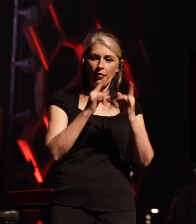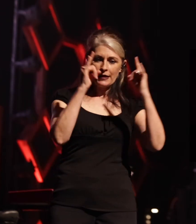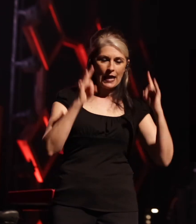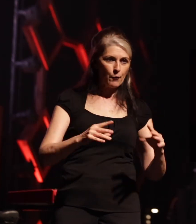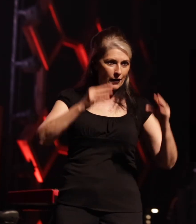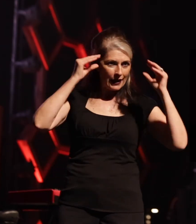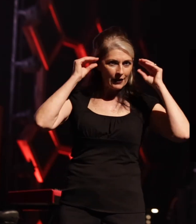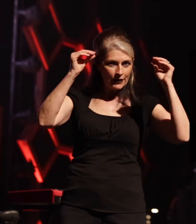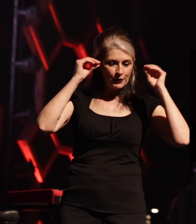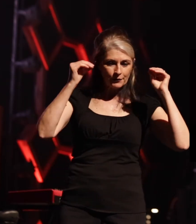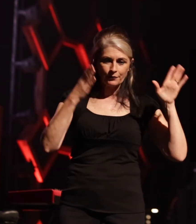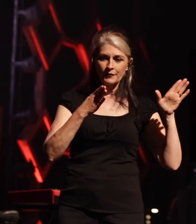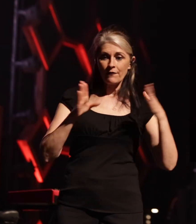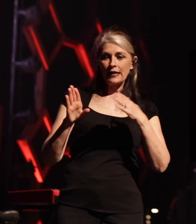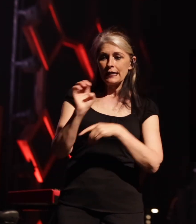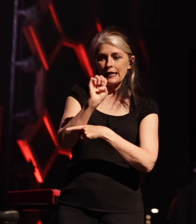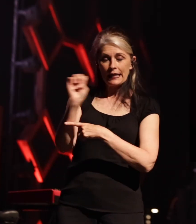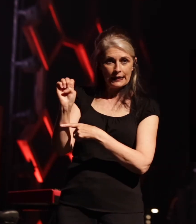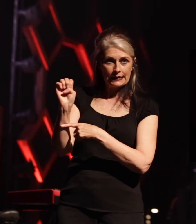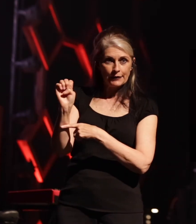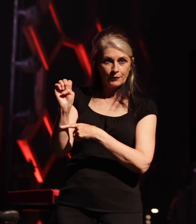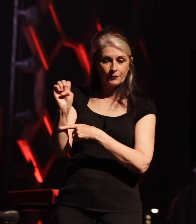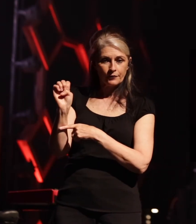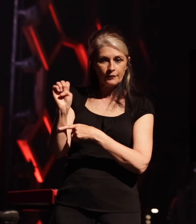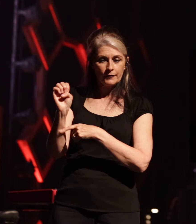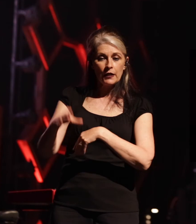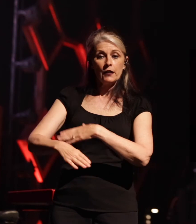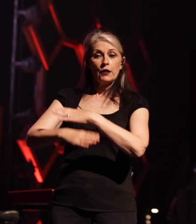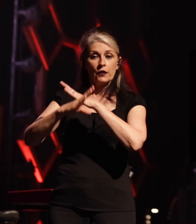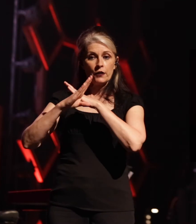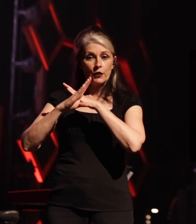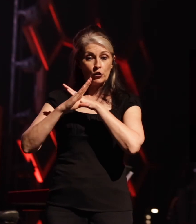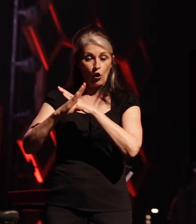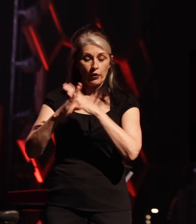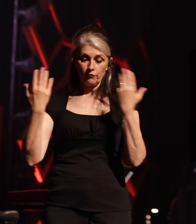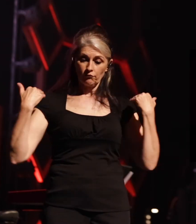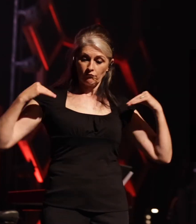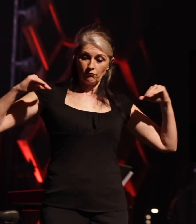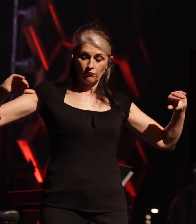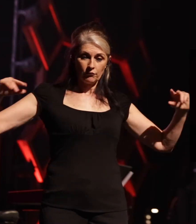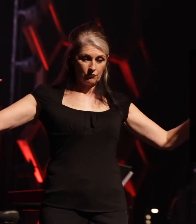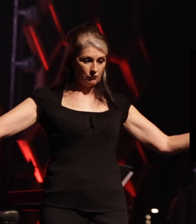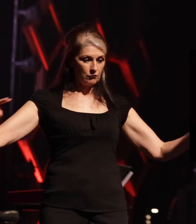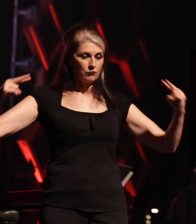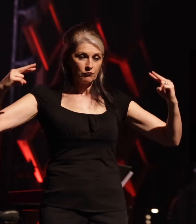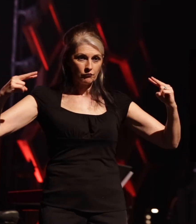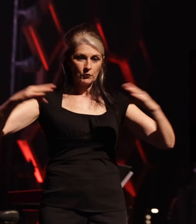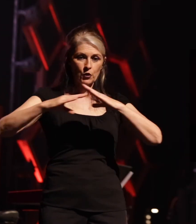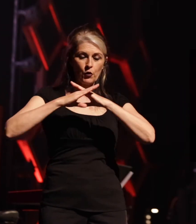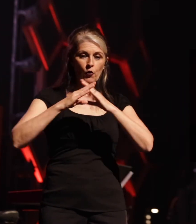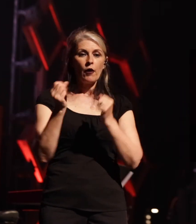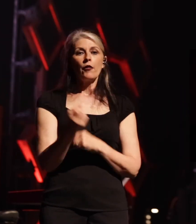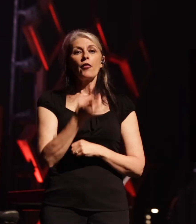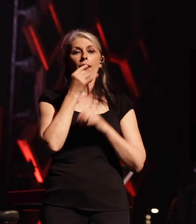was guarded by the cherubim, just like the Garden of Eden. The lampstand, some people think that represented the tree of